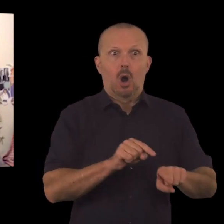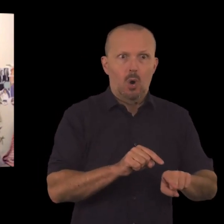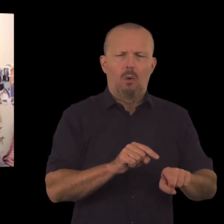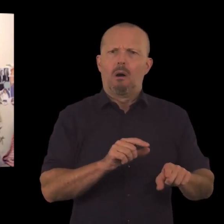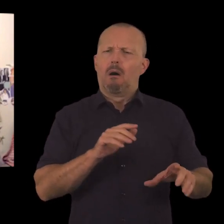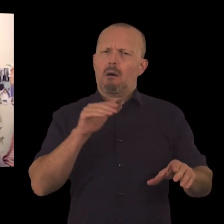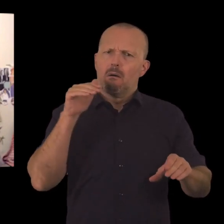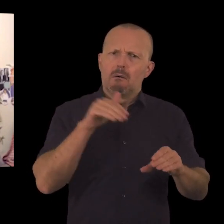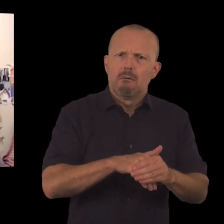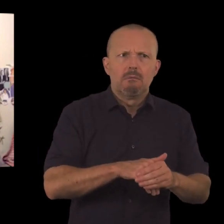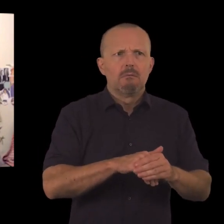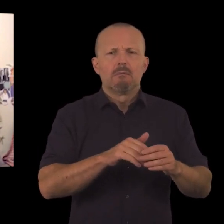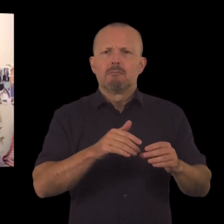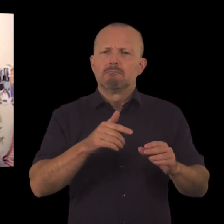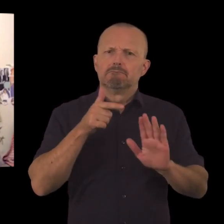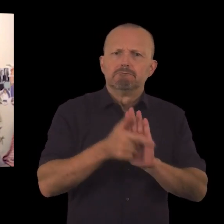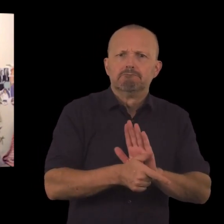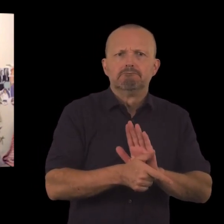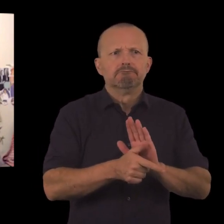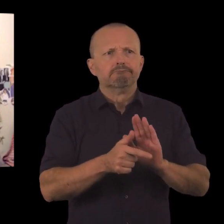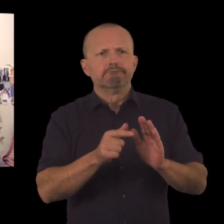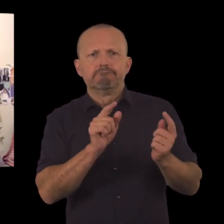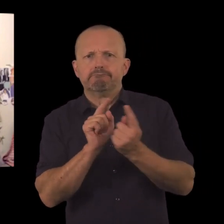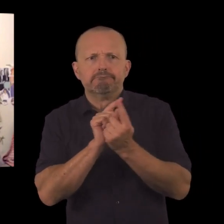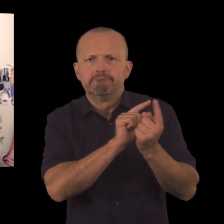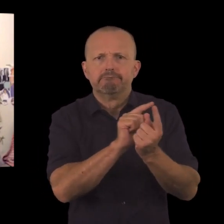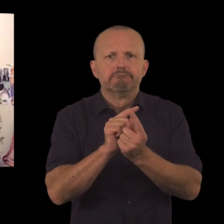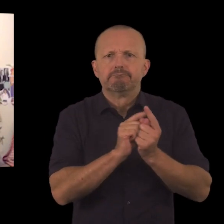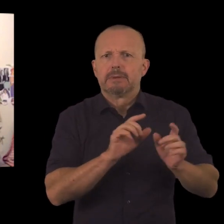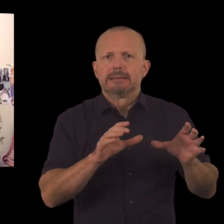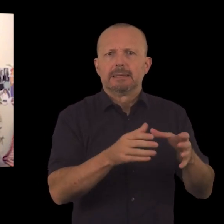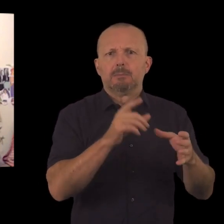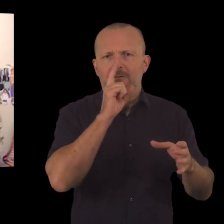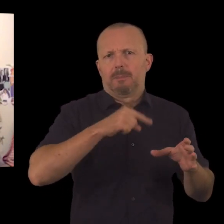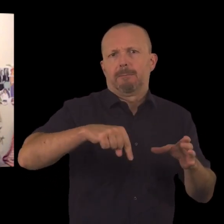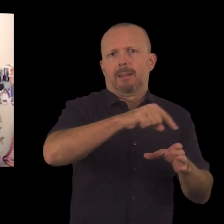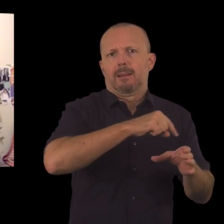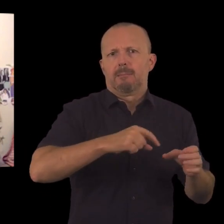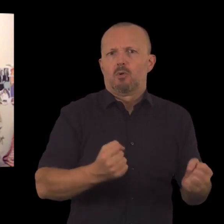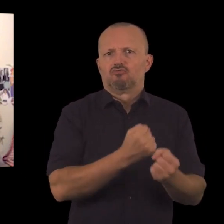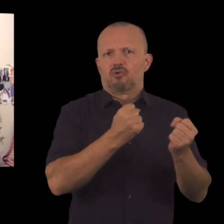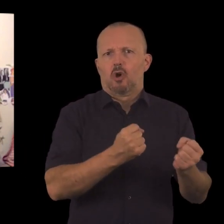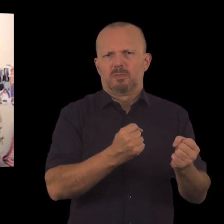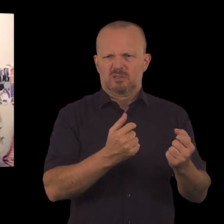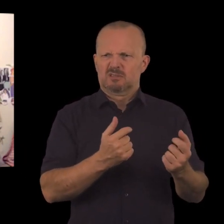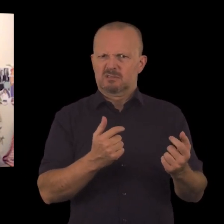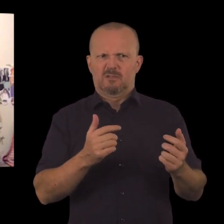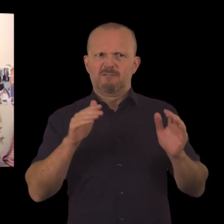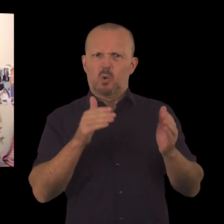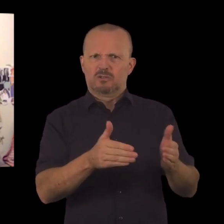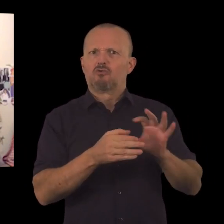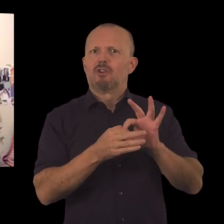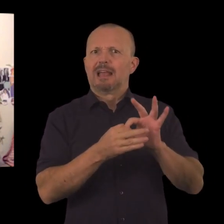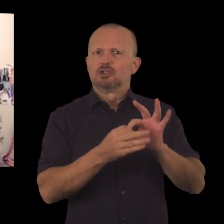week before, it's going to be so great for you. It's sort of like in your team of people. That's the real strength, because